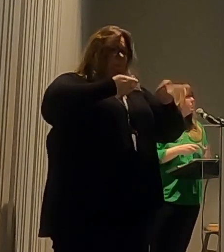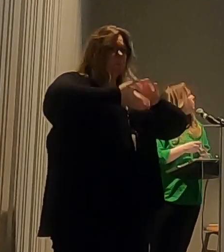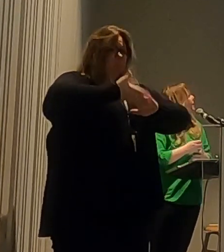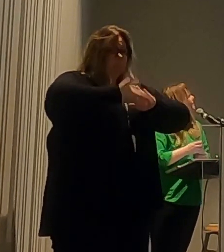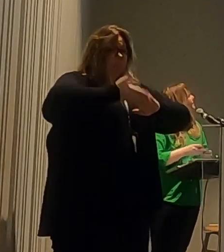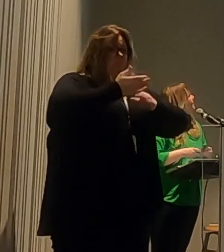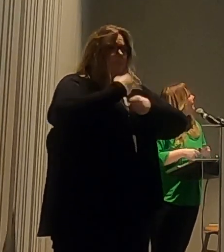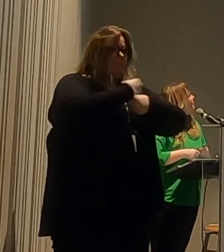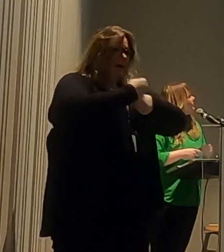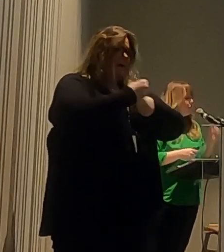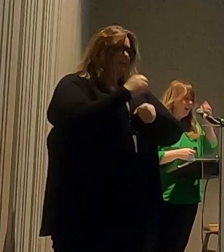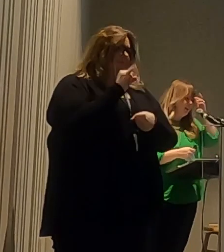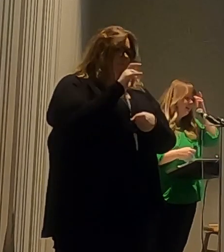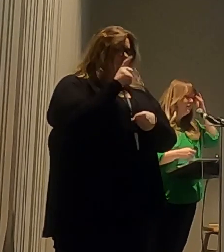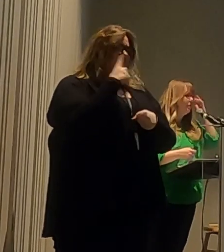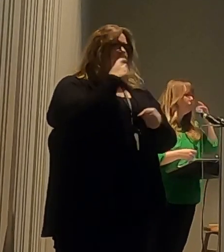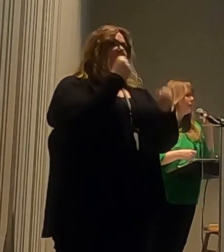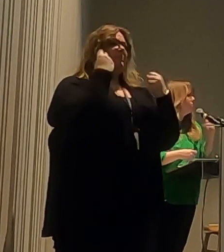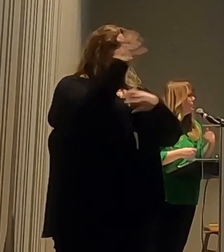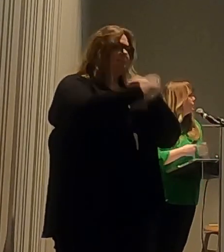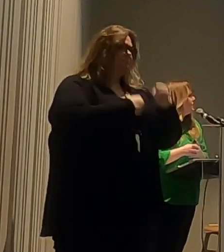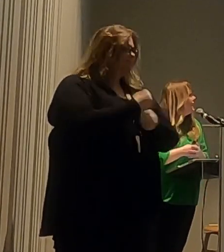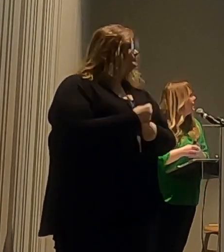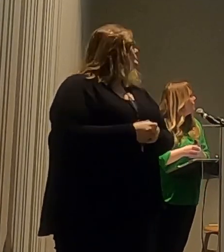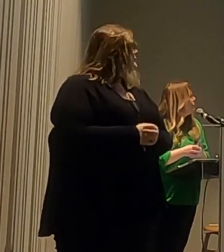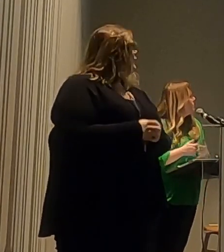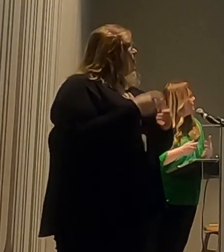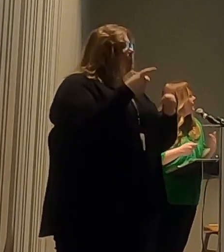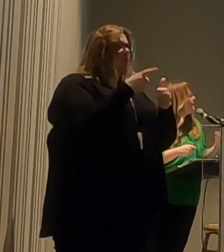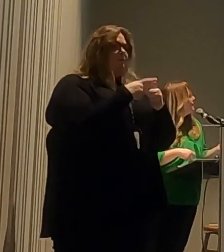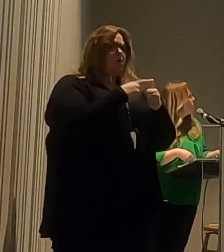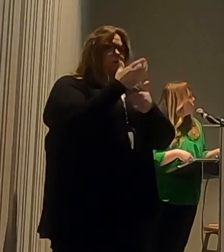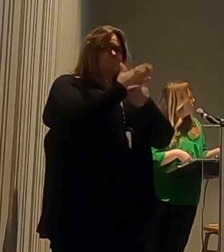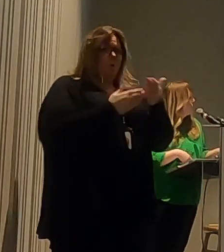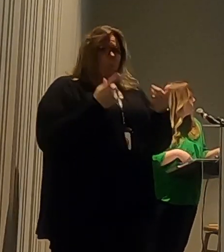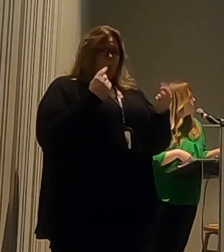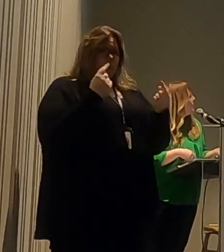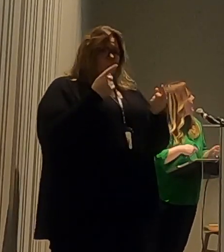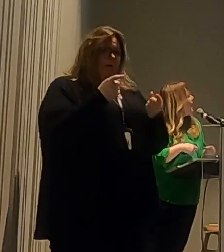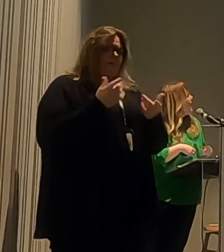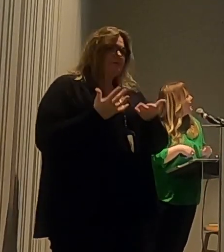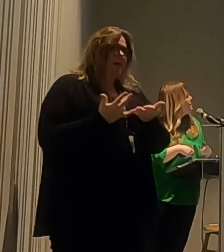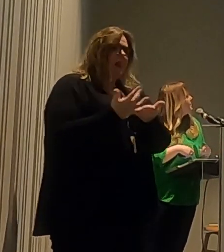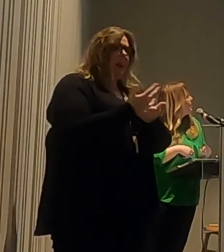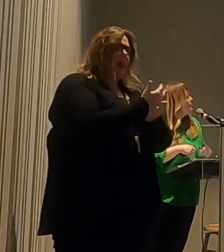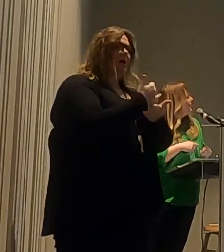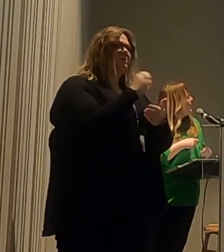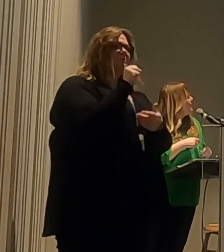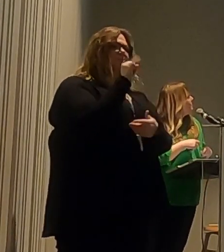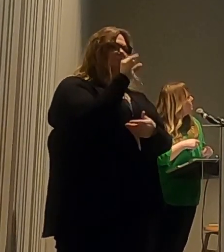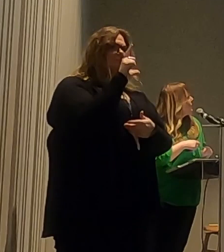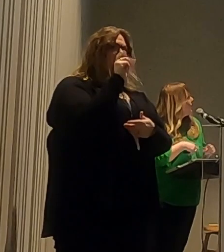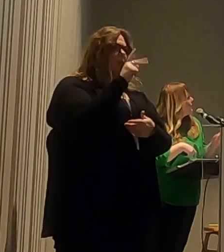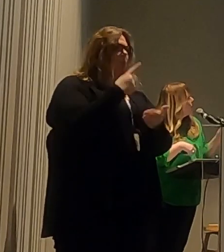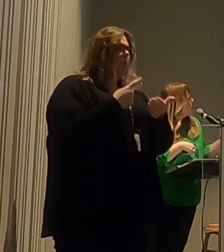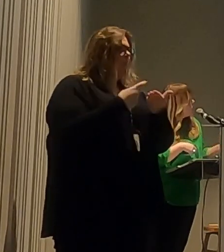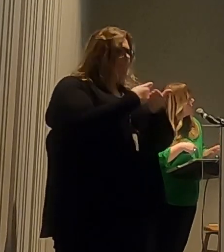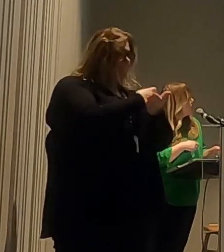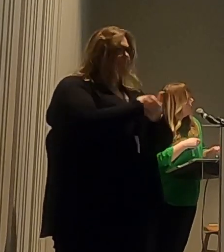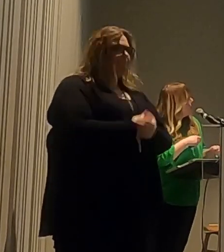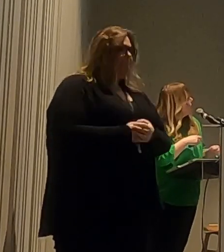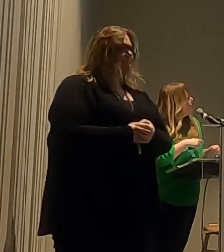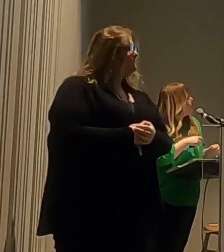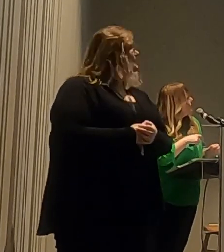the first process of creating these silk robes would be to get silkworms. And so they would lay them,